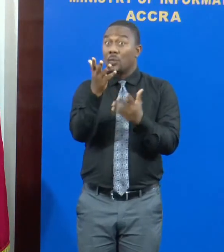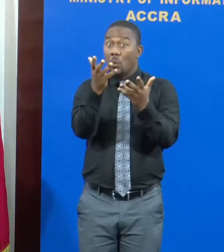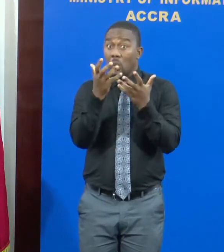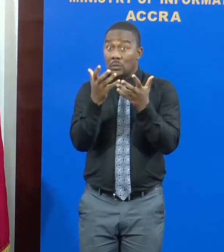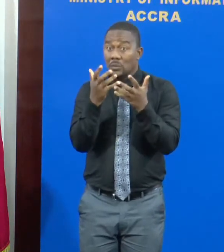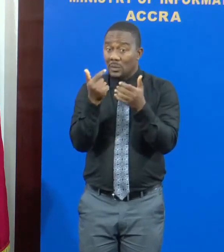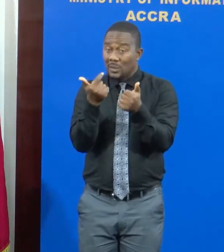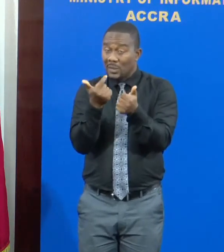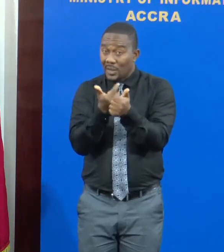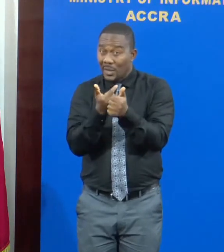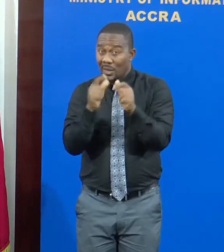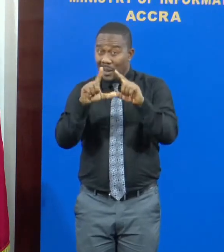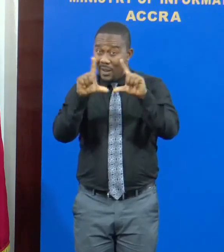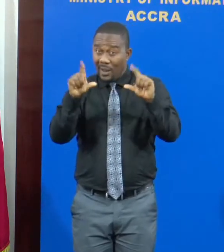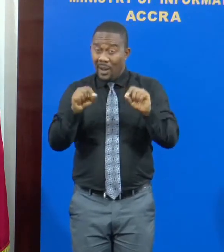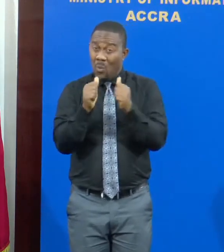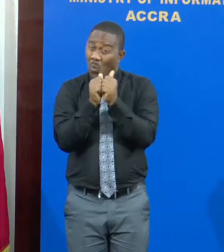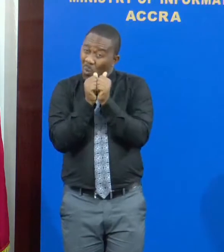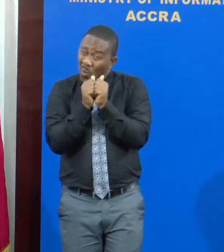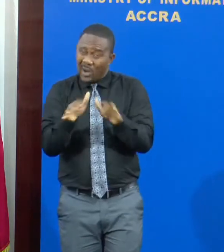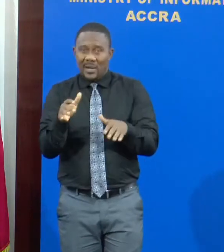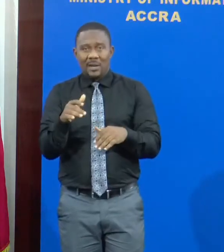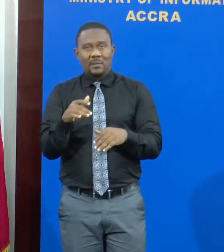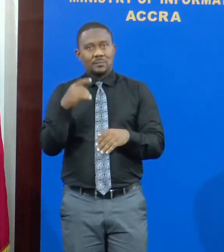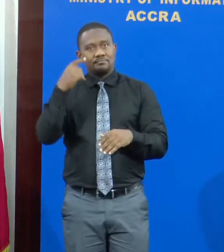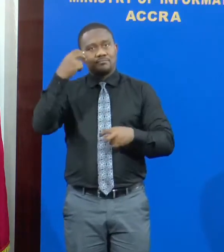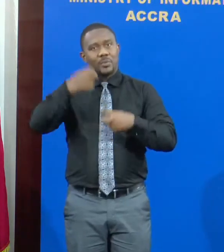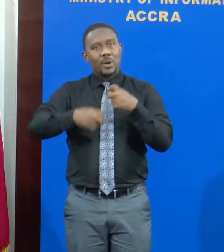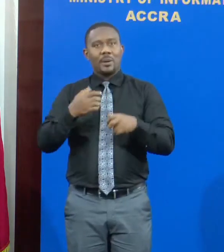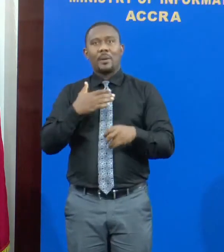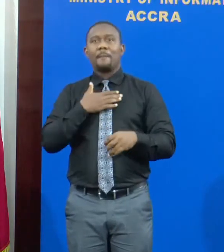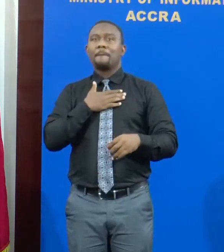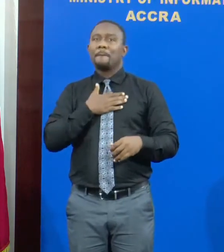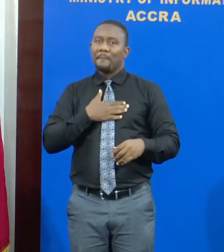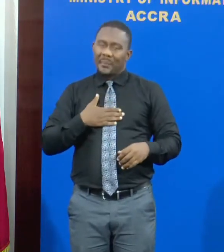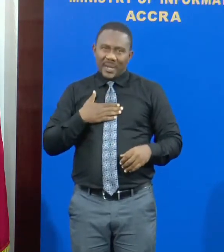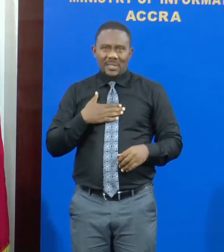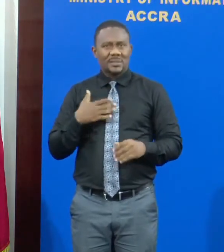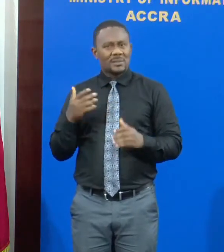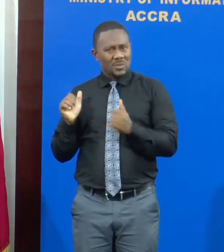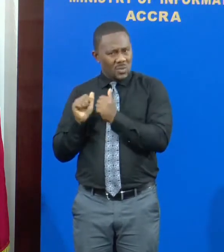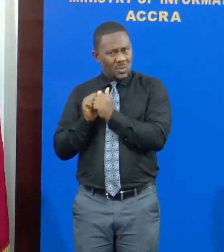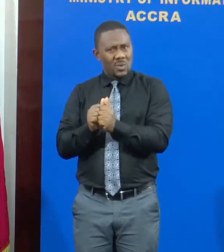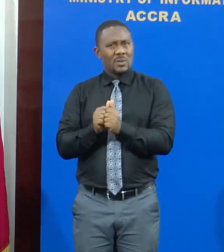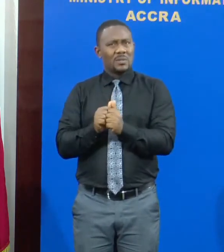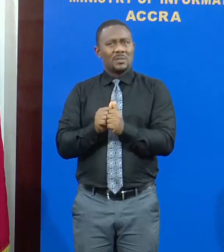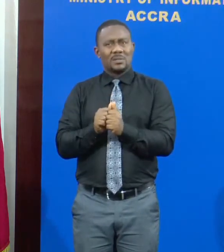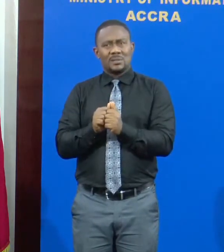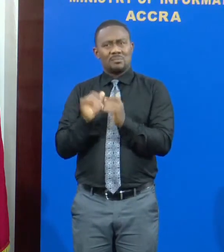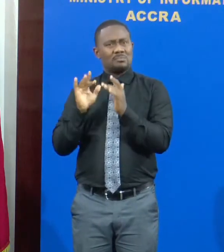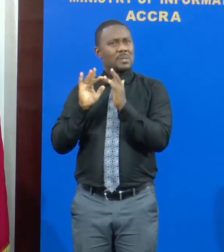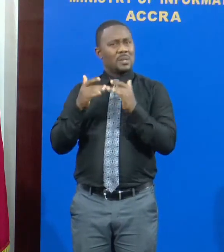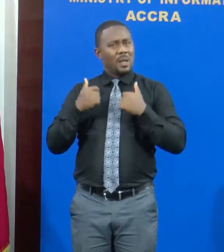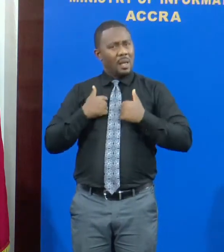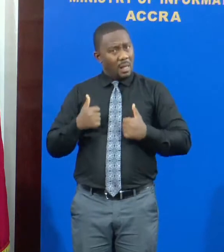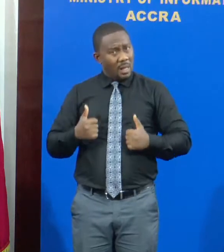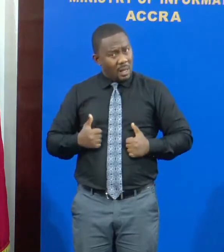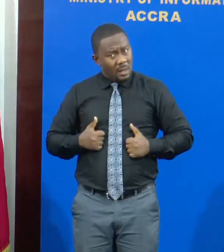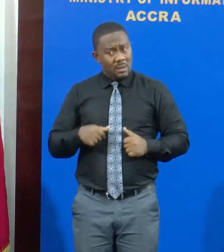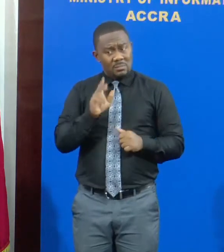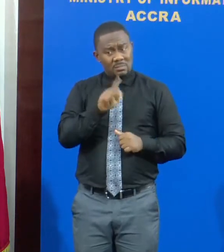Ghana card without headache, go with your digital address, go with your birth certificate or passport, or